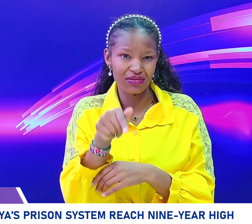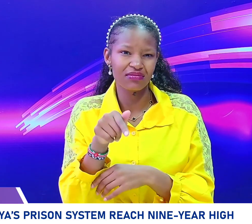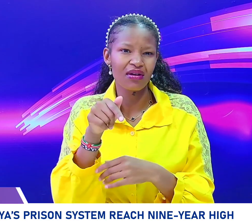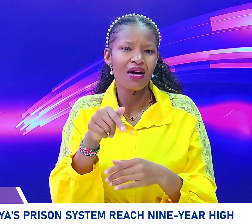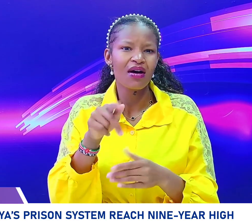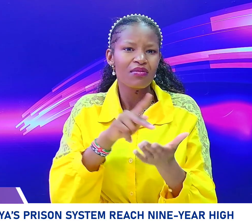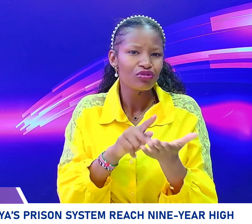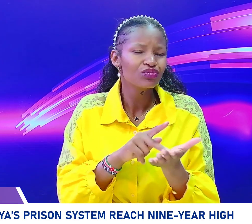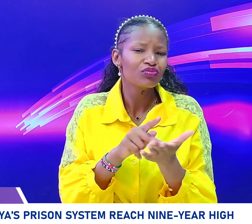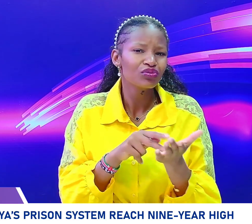reforms.